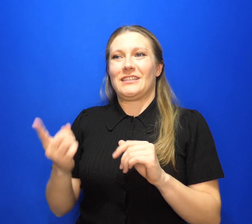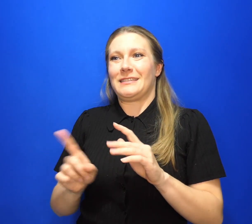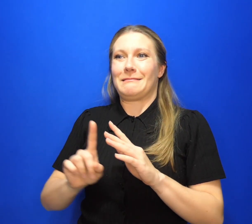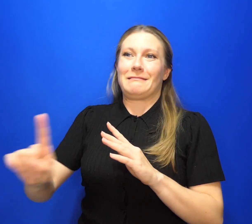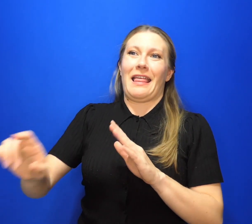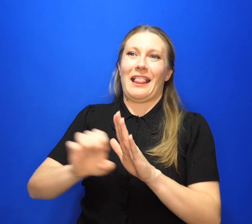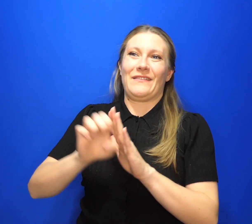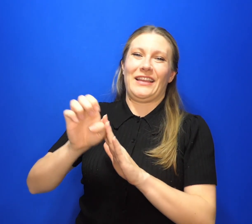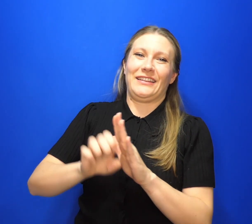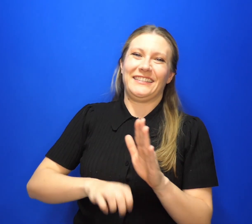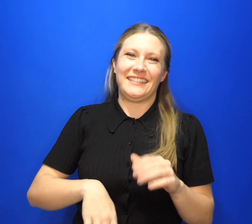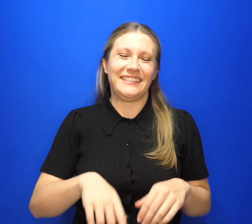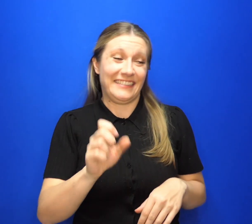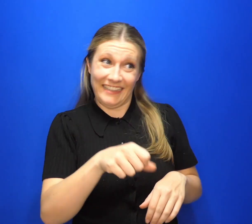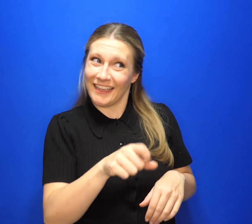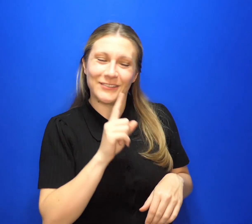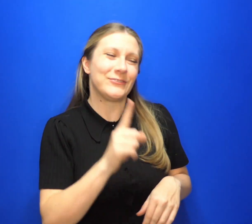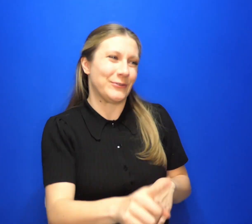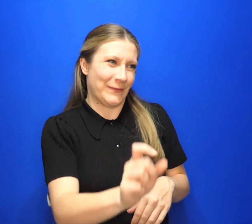It is. It really is.